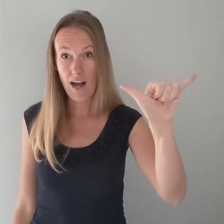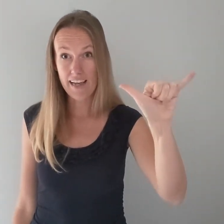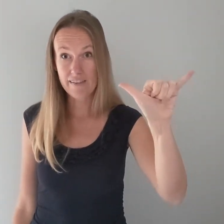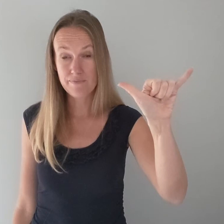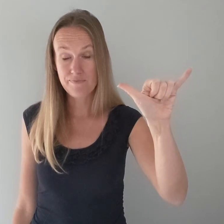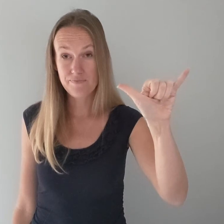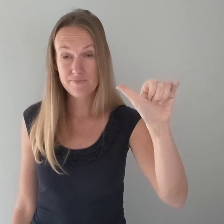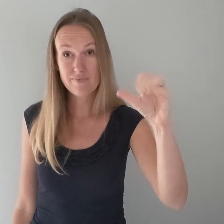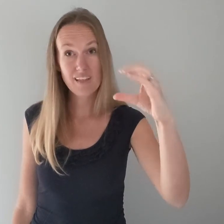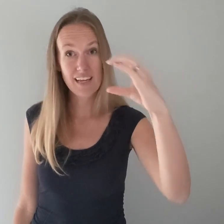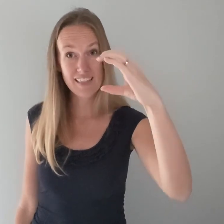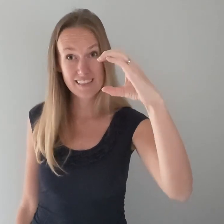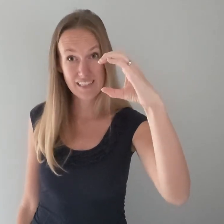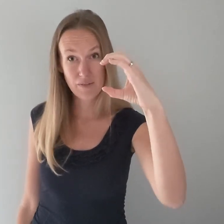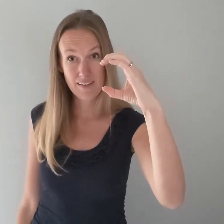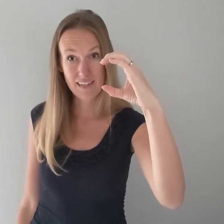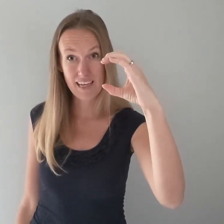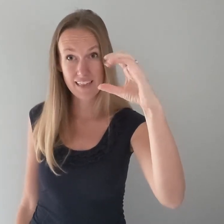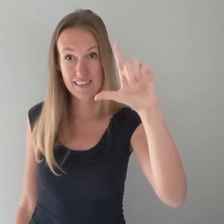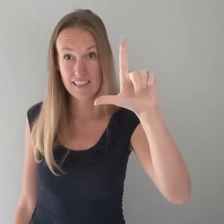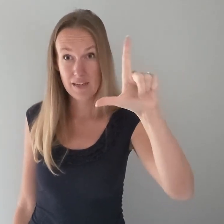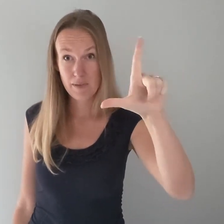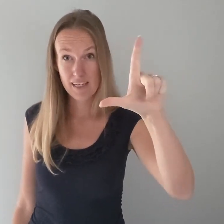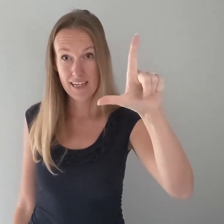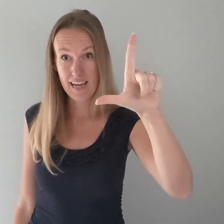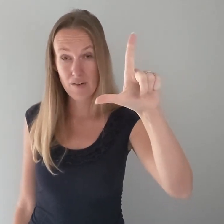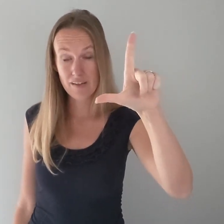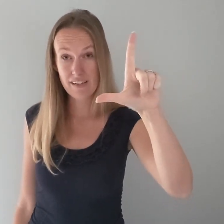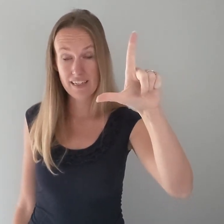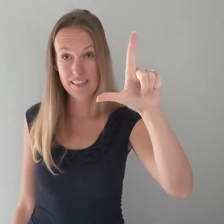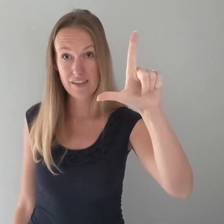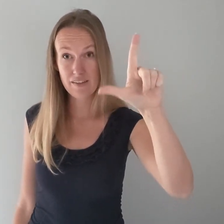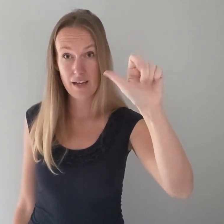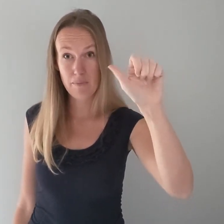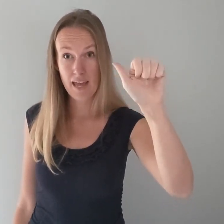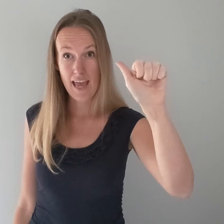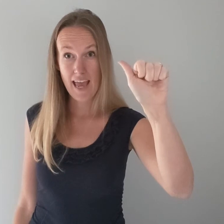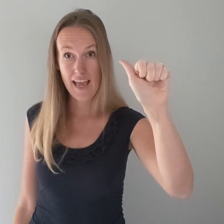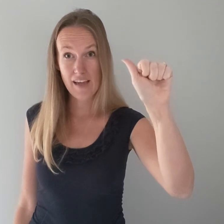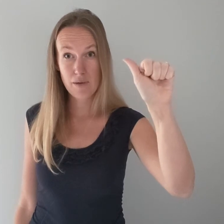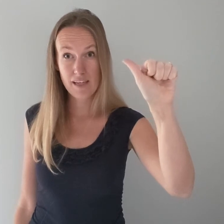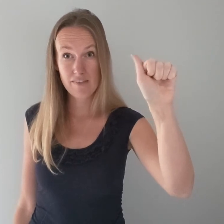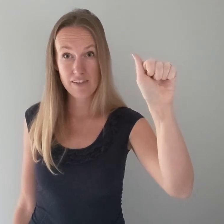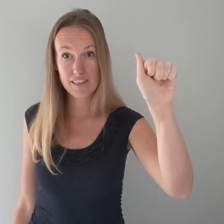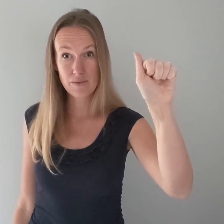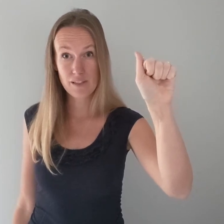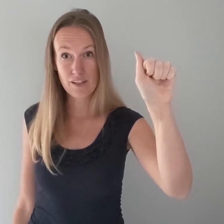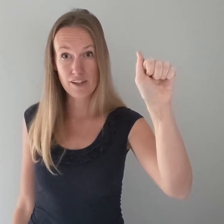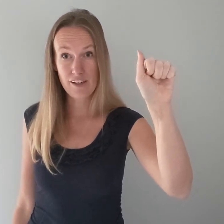C-L-A-Y. Okay, C, rounded hands, making an L with your index and your thumb. A, you're making a fist with your